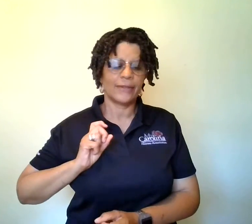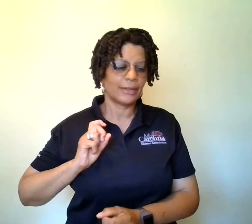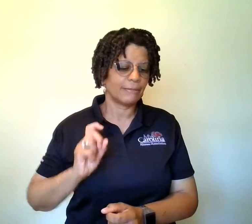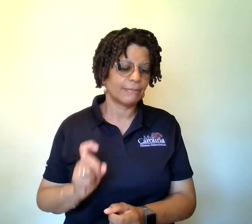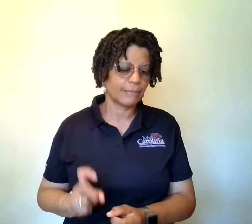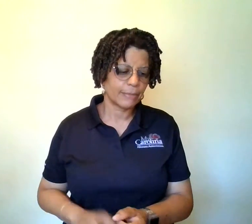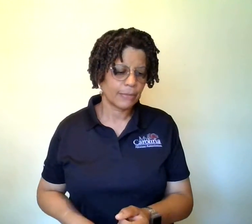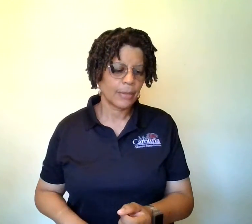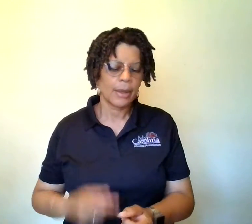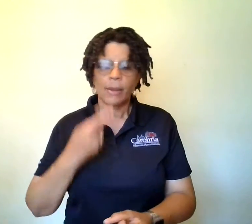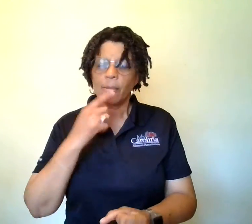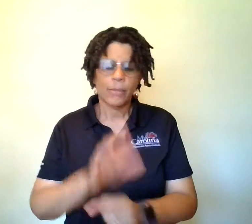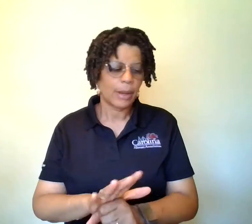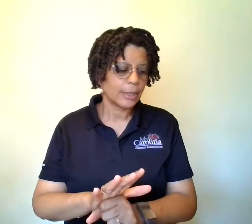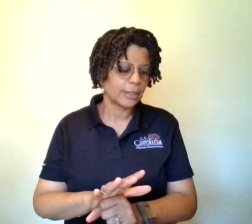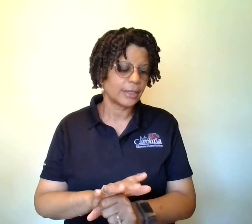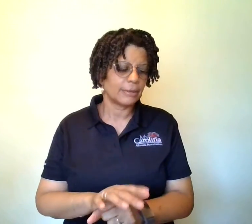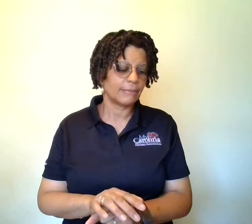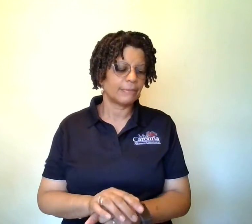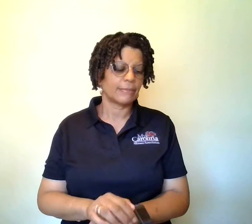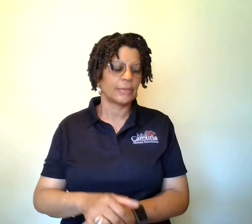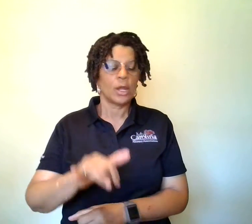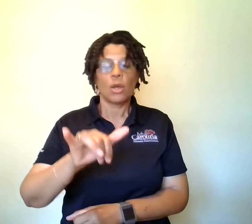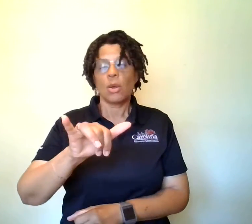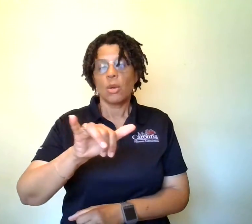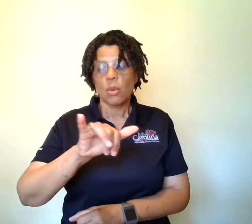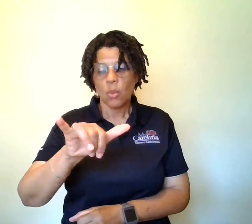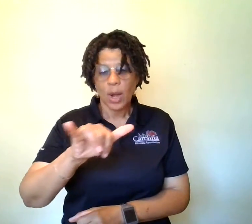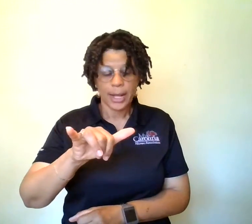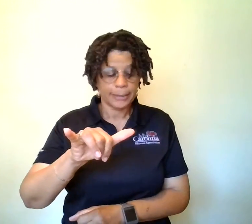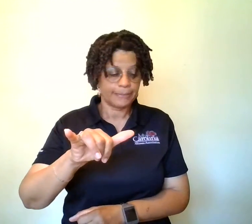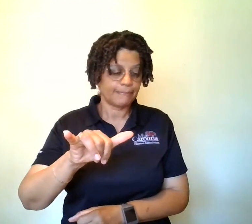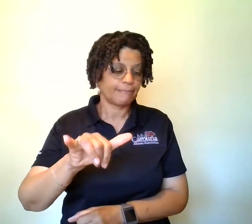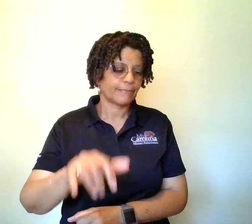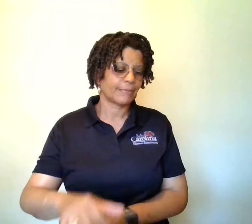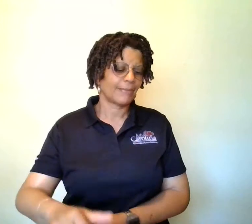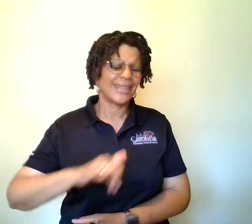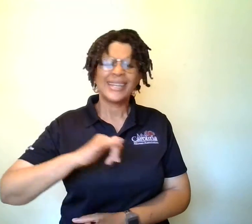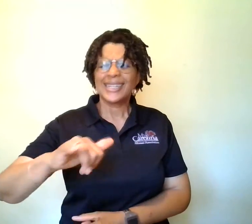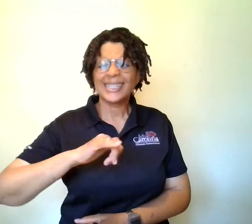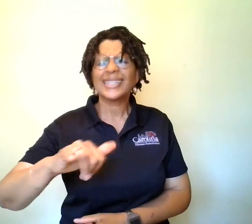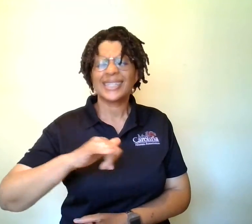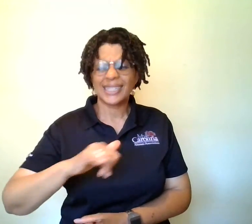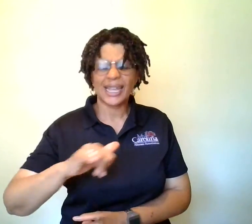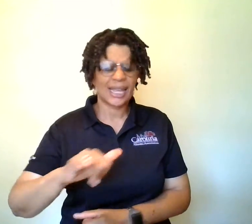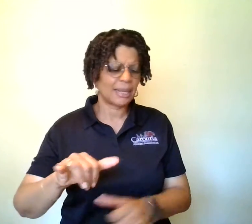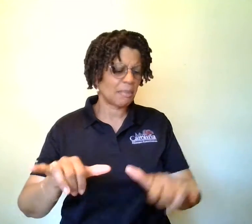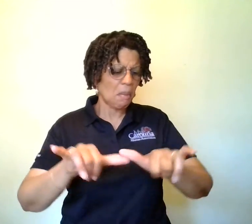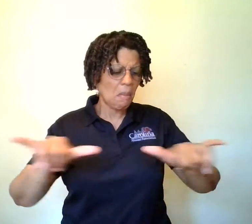the case. So what do you make of how we've been doing this and how different it's been in the virtual setting?